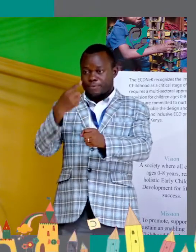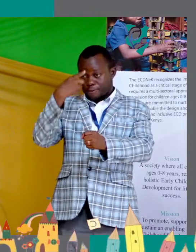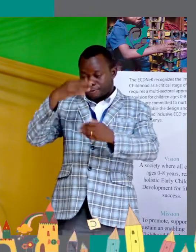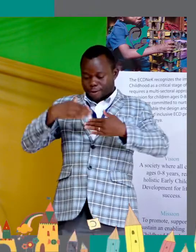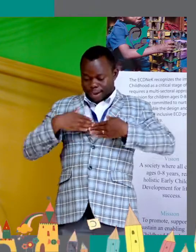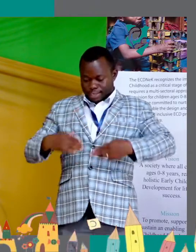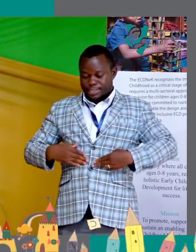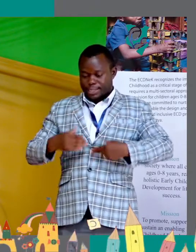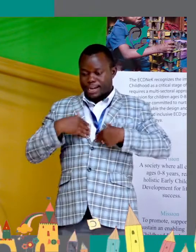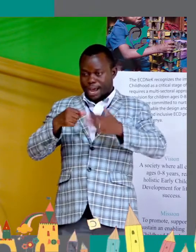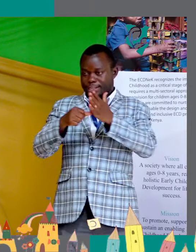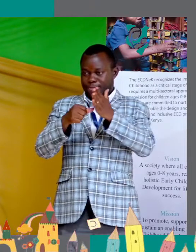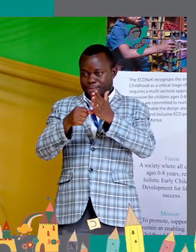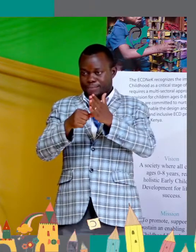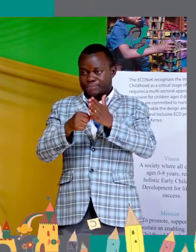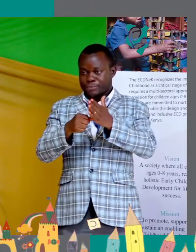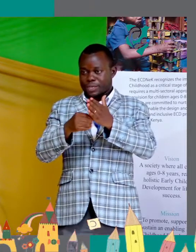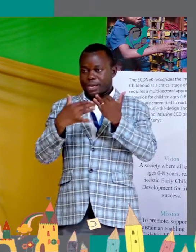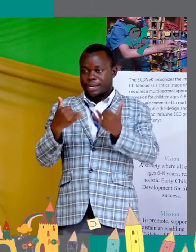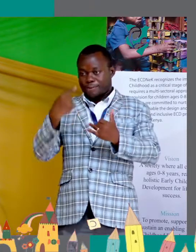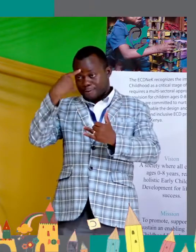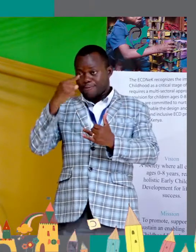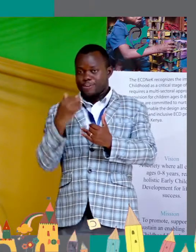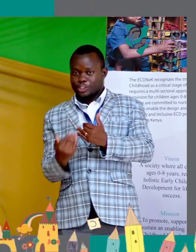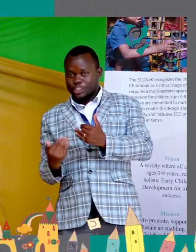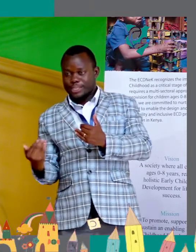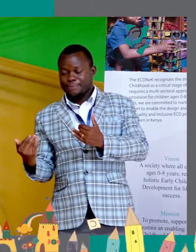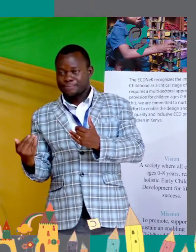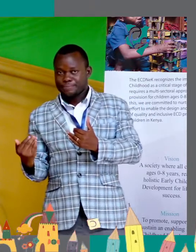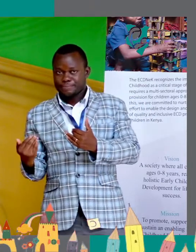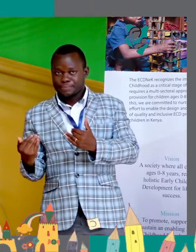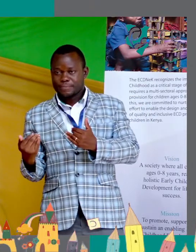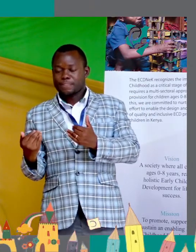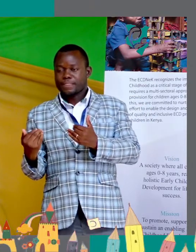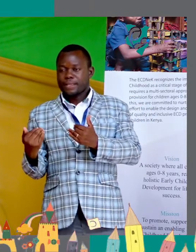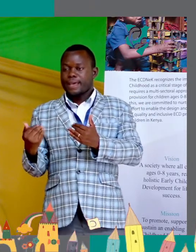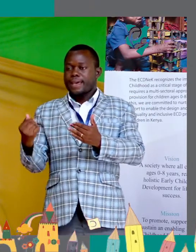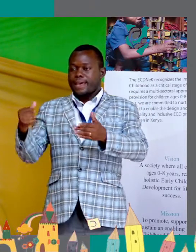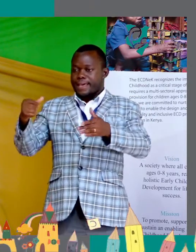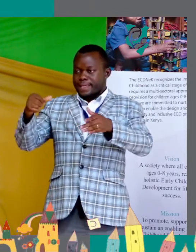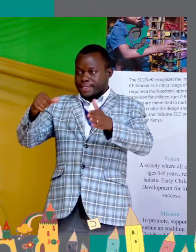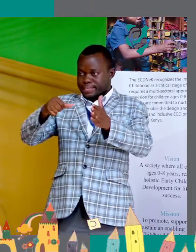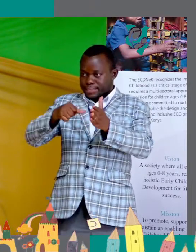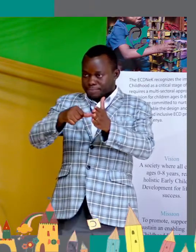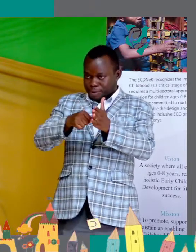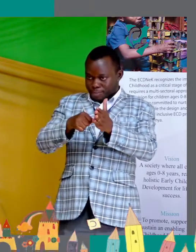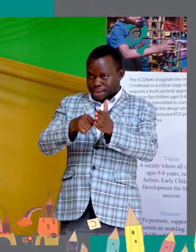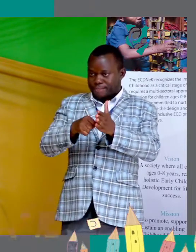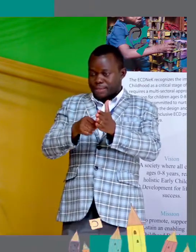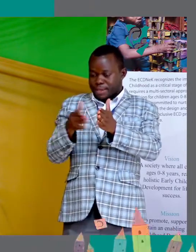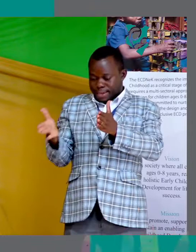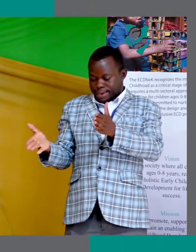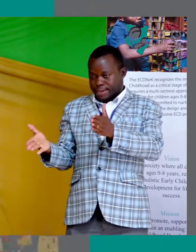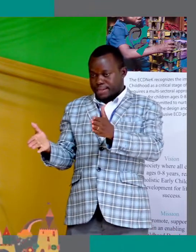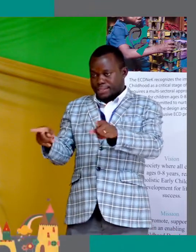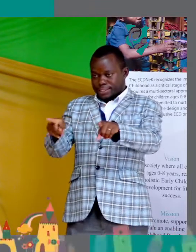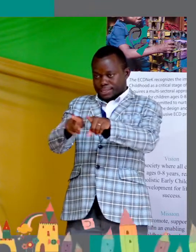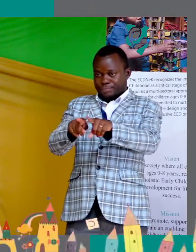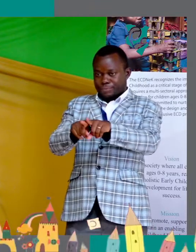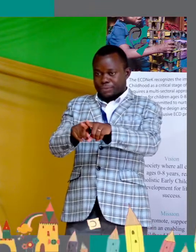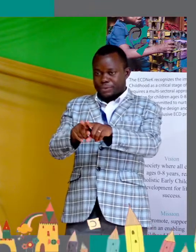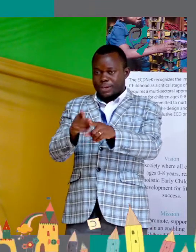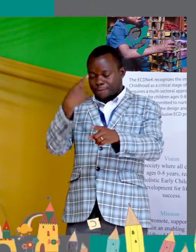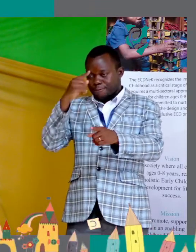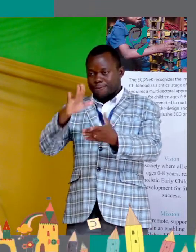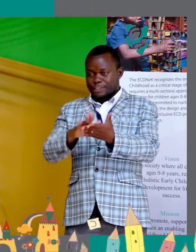overstretched. For children, this foundation has had serious effects. And for some